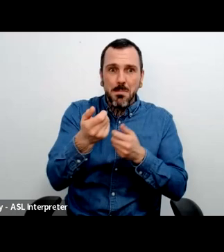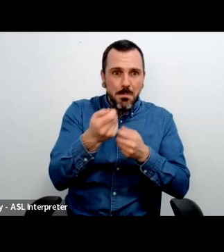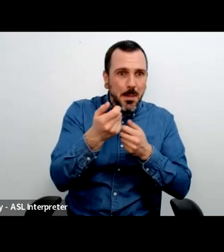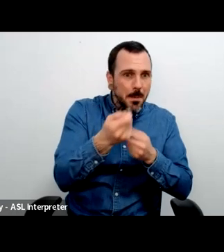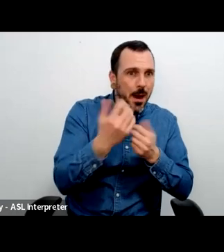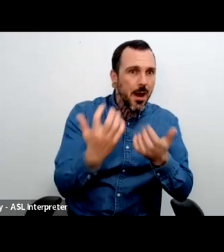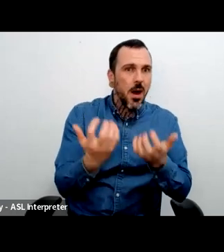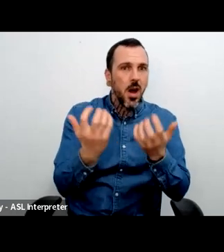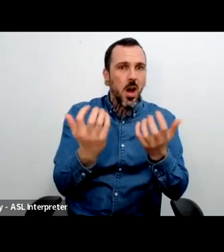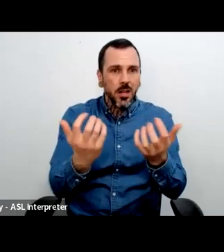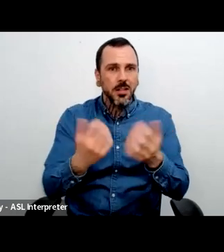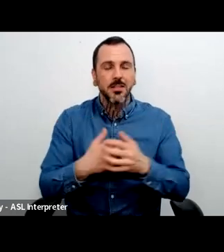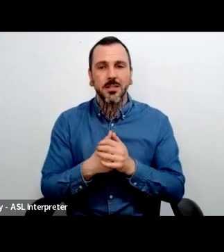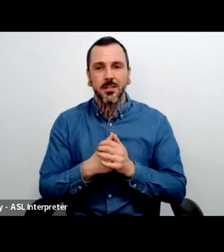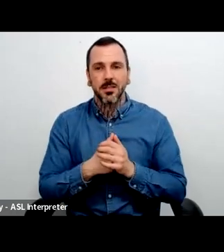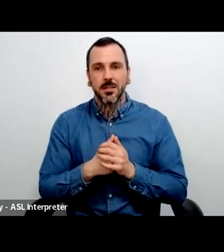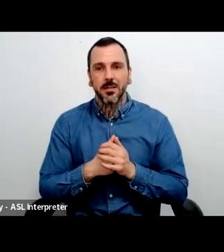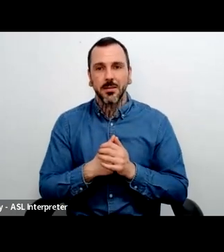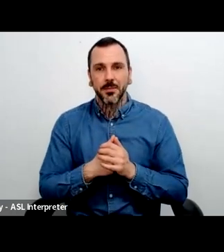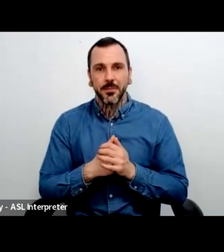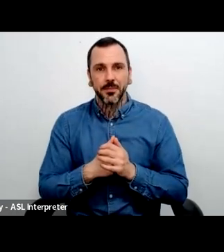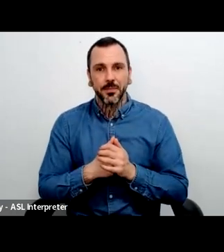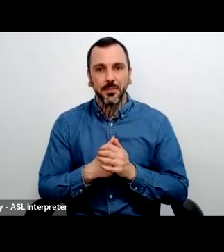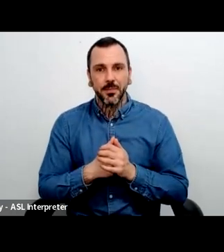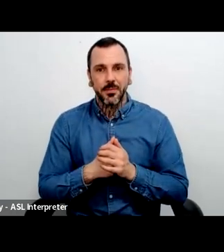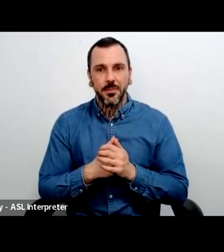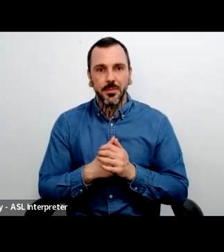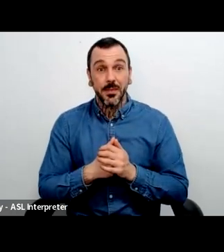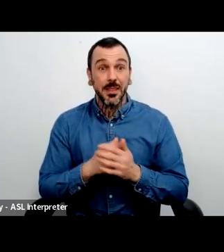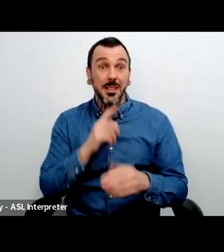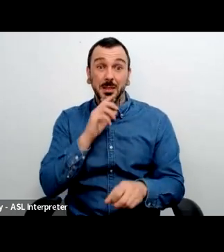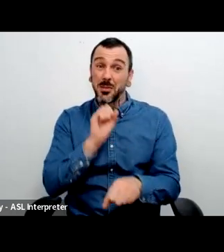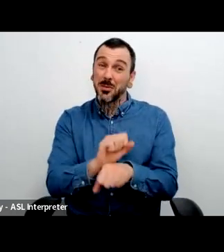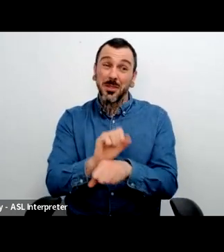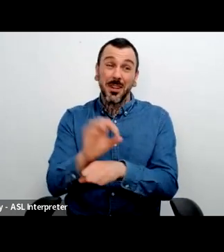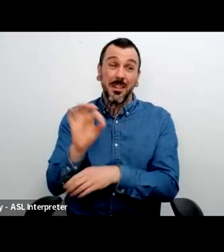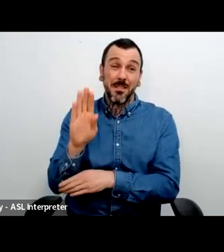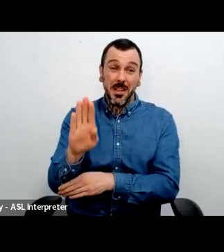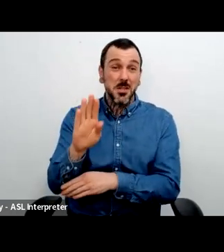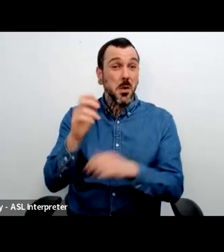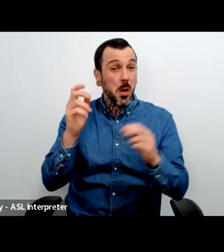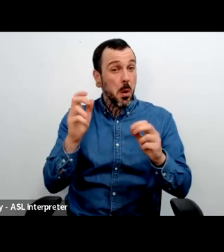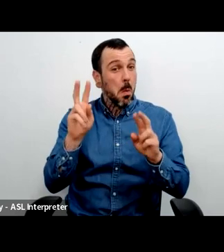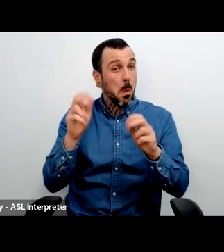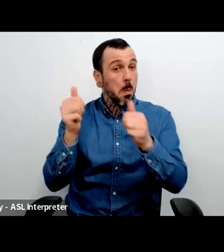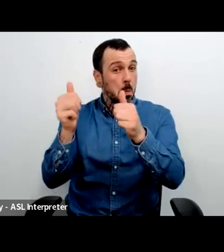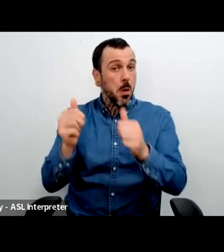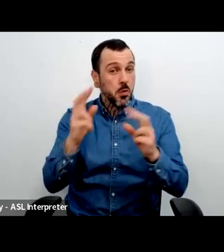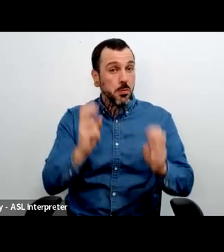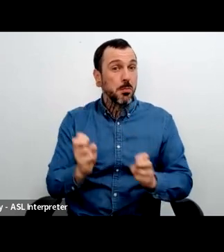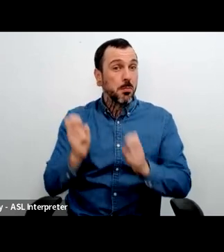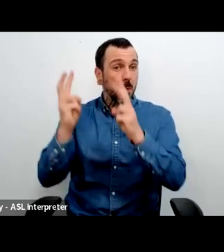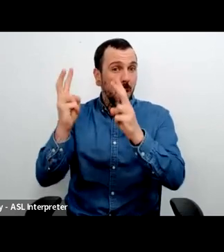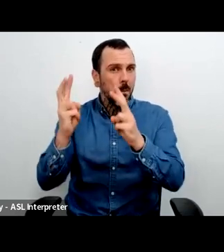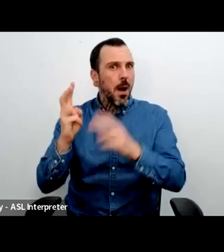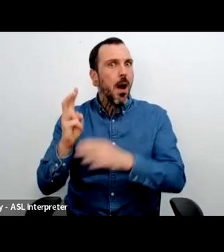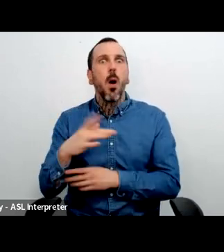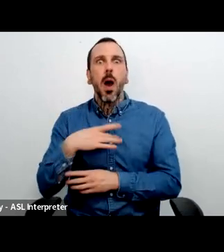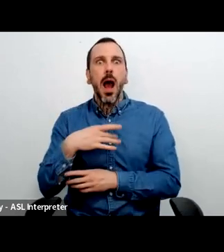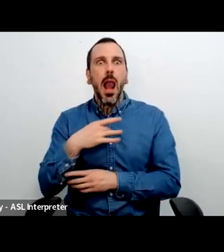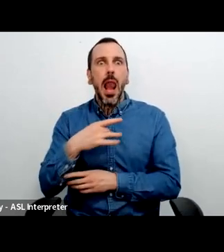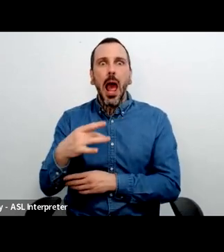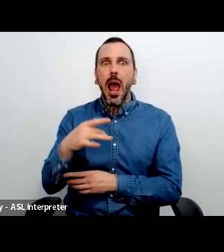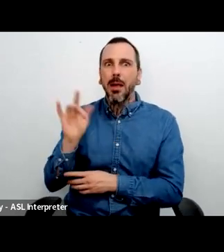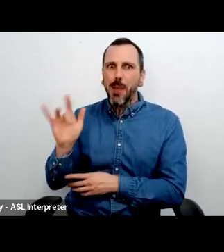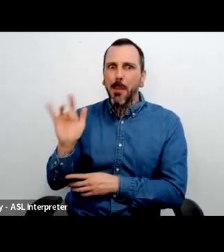just overblown. You can have 150,000 likes on a Facebook page. It doesn't mean 150,000 people are going to come and see your